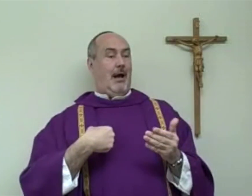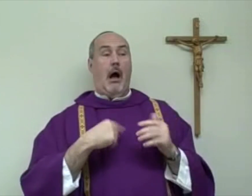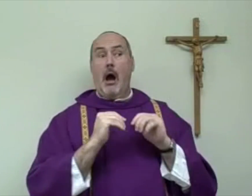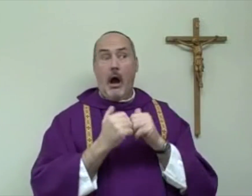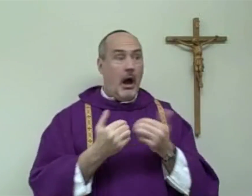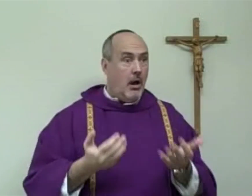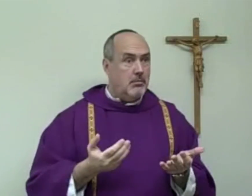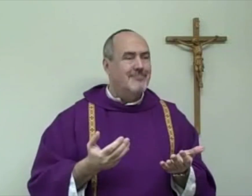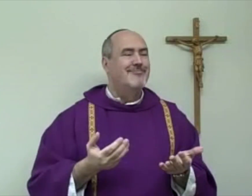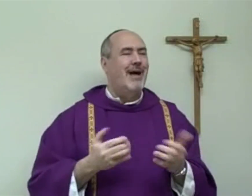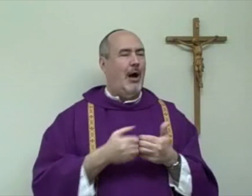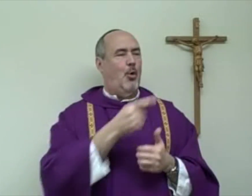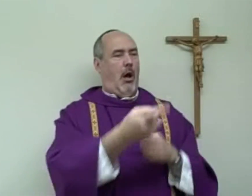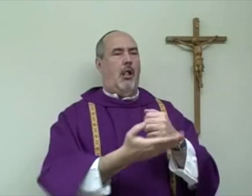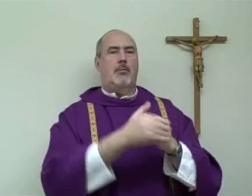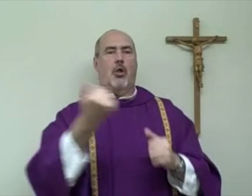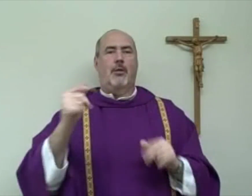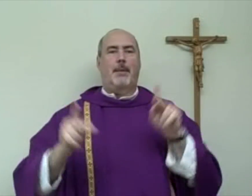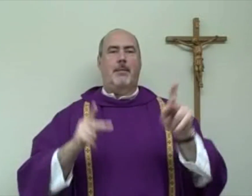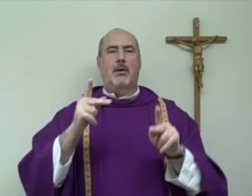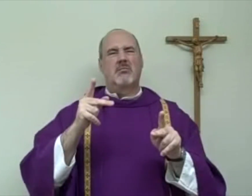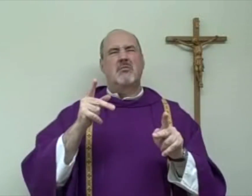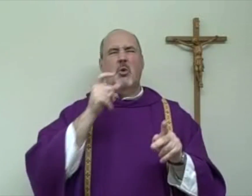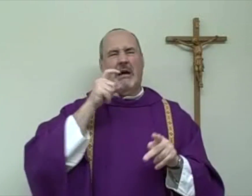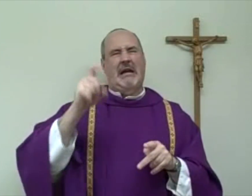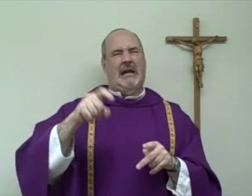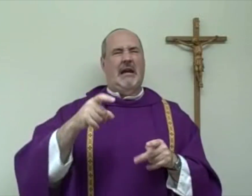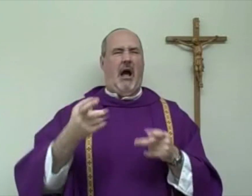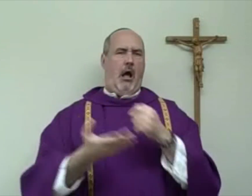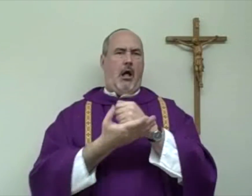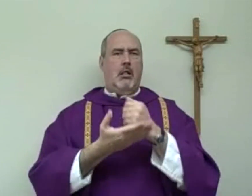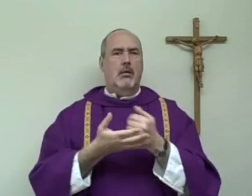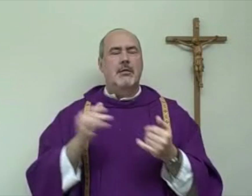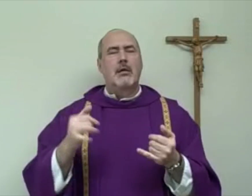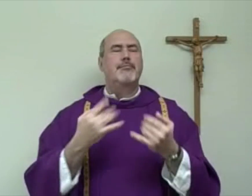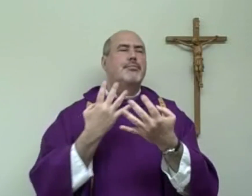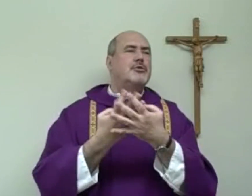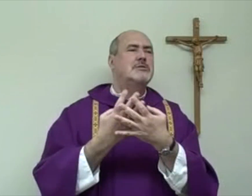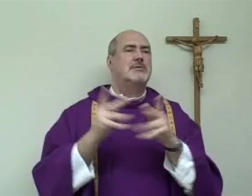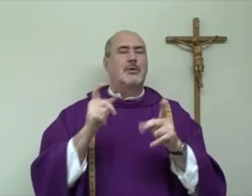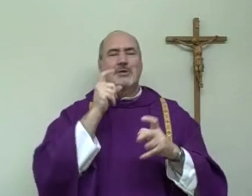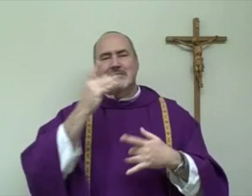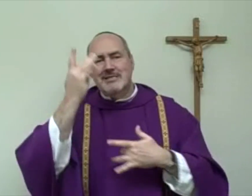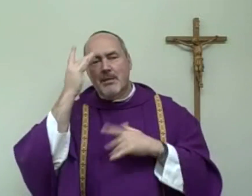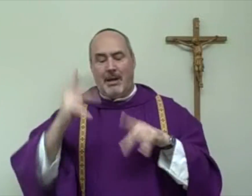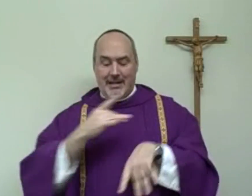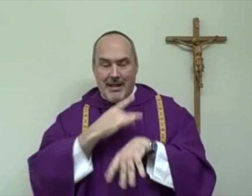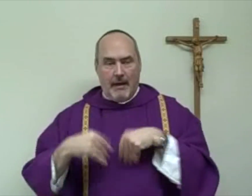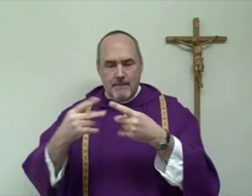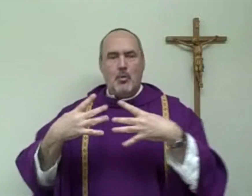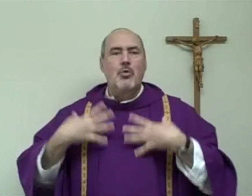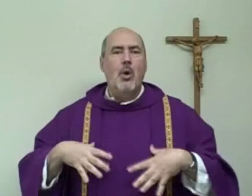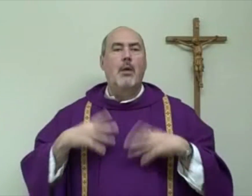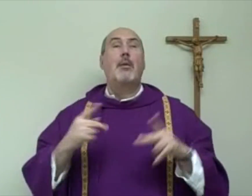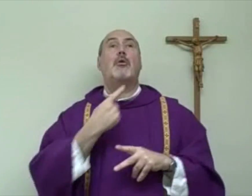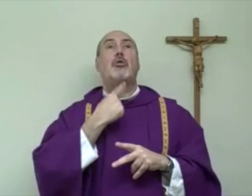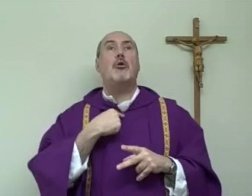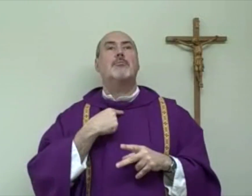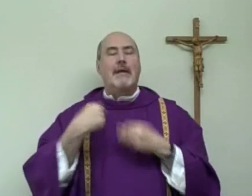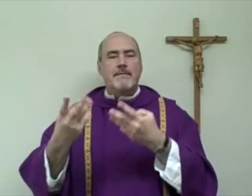Well, Jesus says that when you're serving other people, you're serving me. You need to help people, prisoners, sick